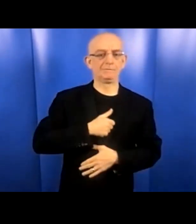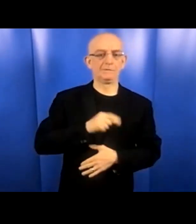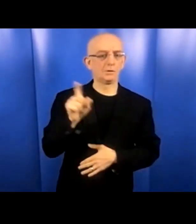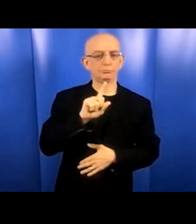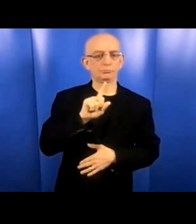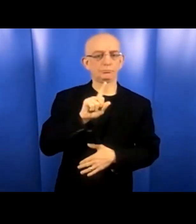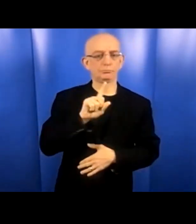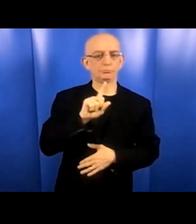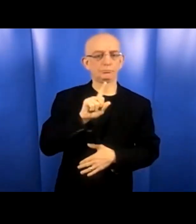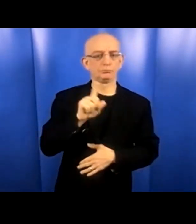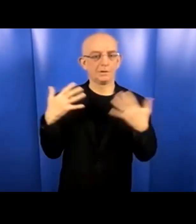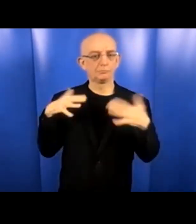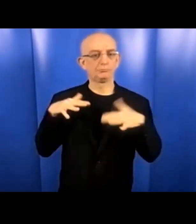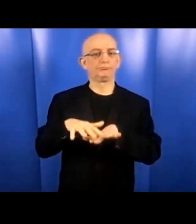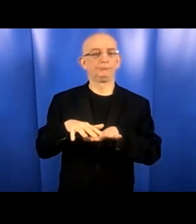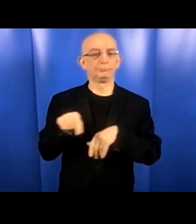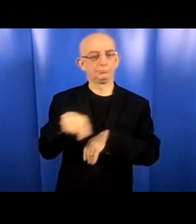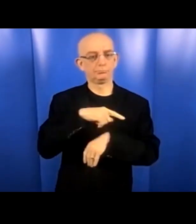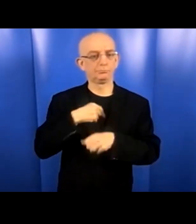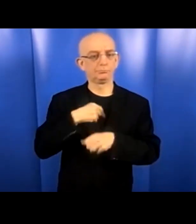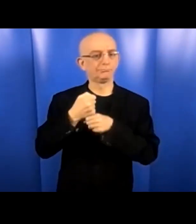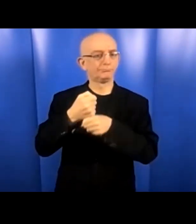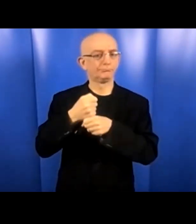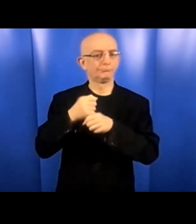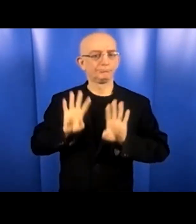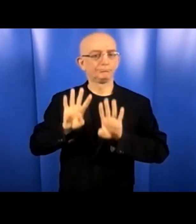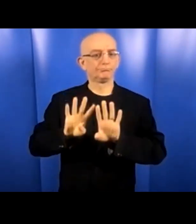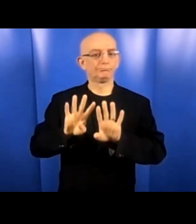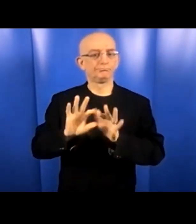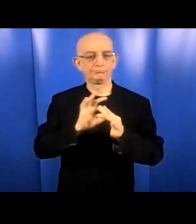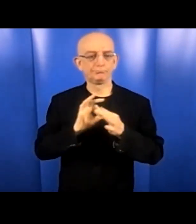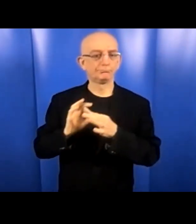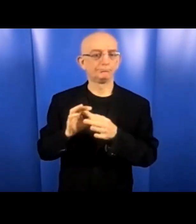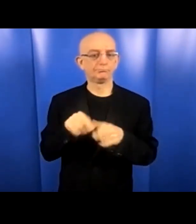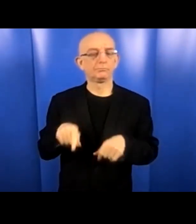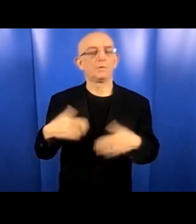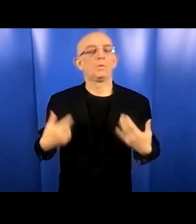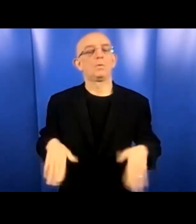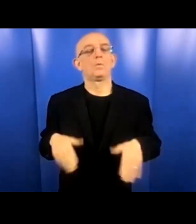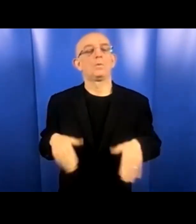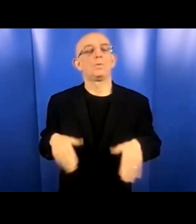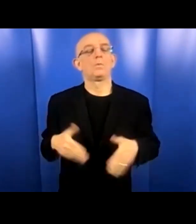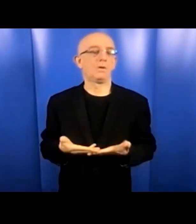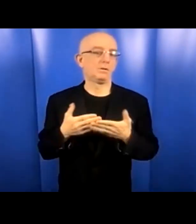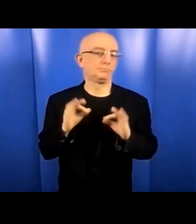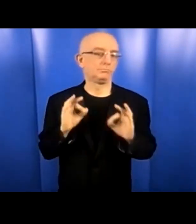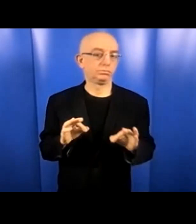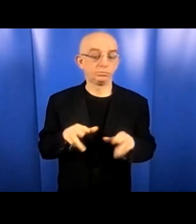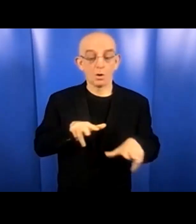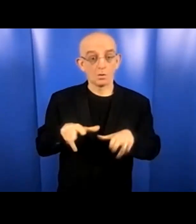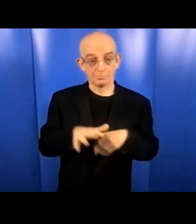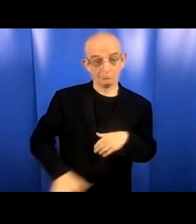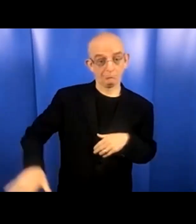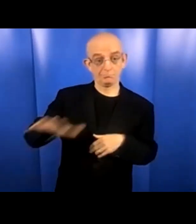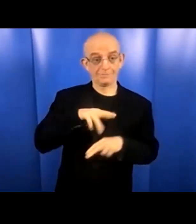For us, an organization based in Fiji, when we go to different countries, we connect our newly established, because